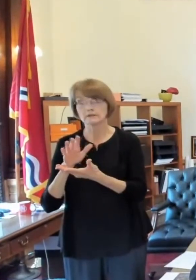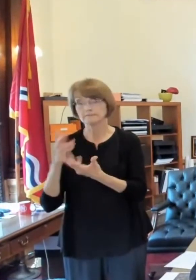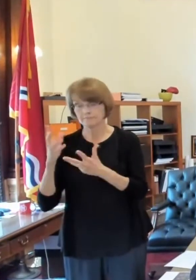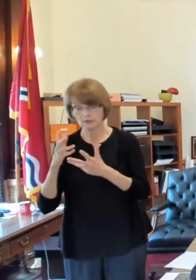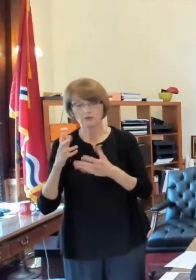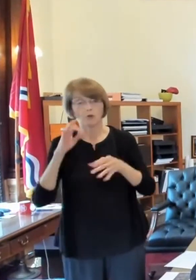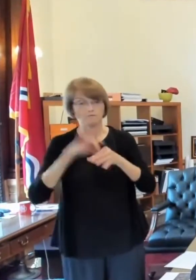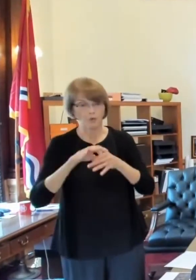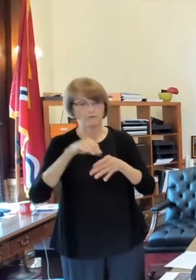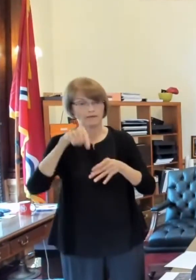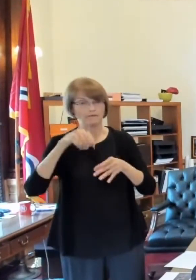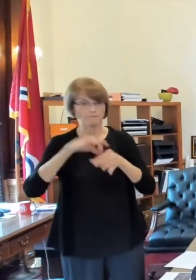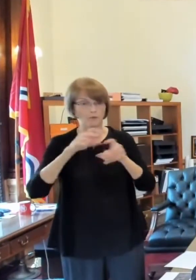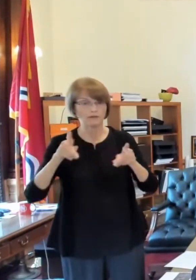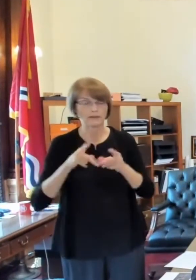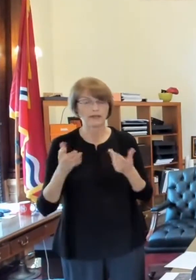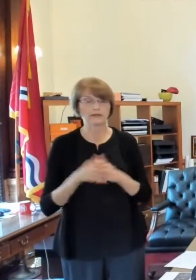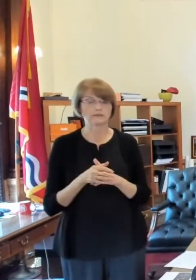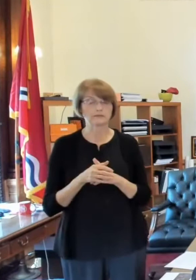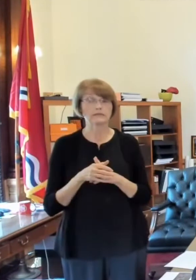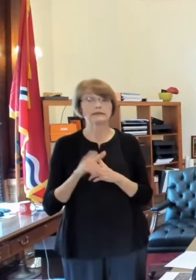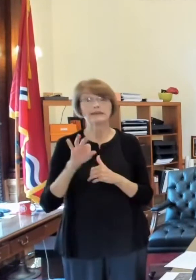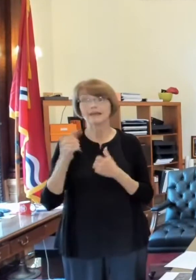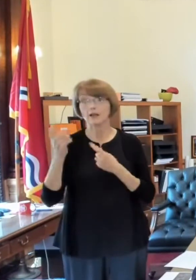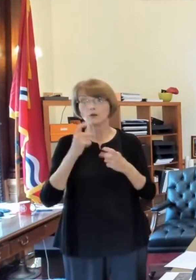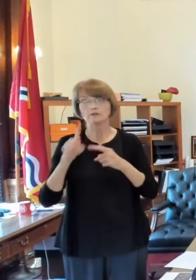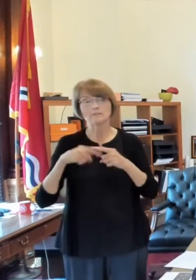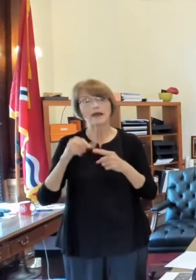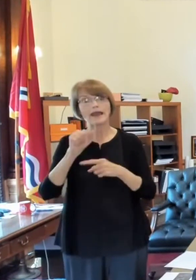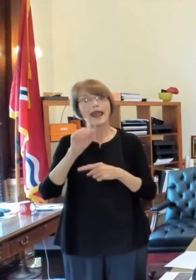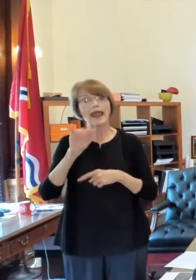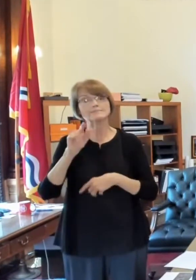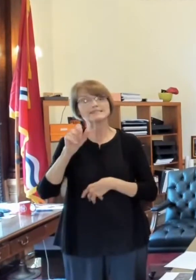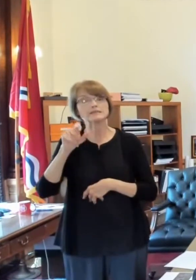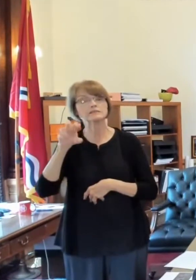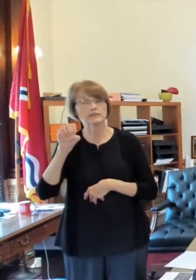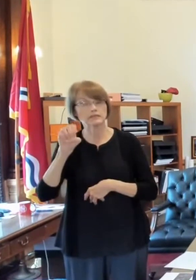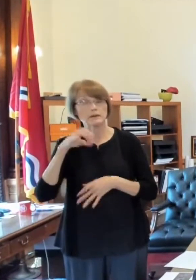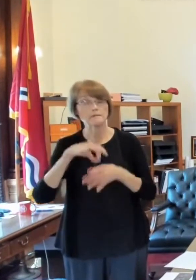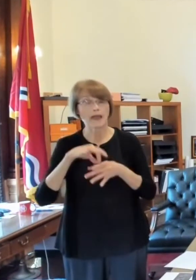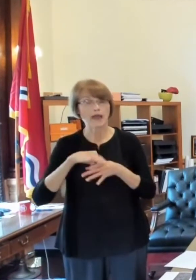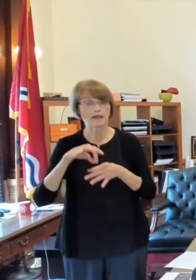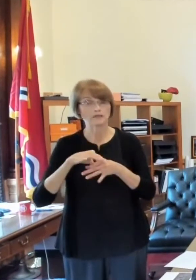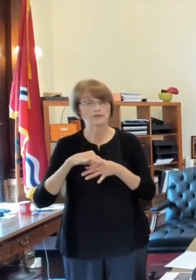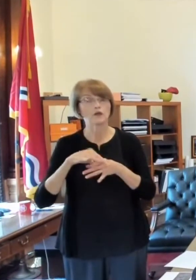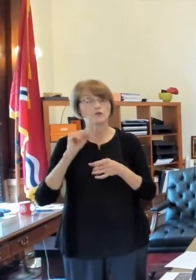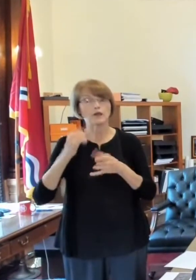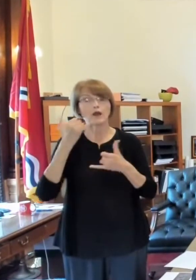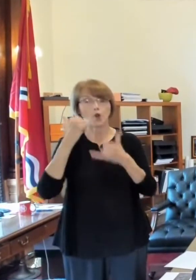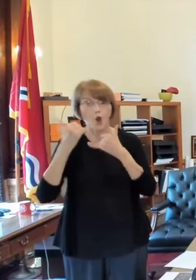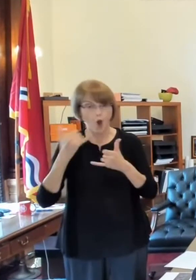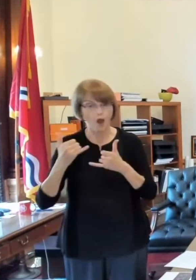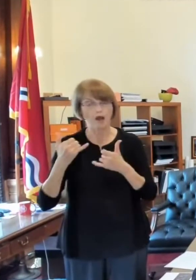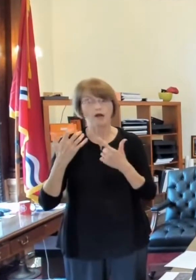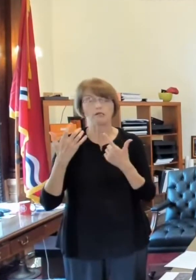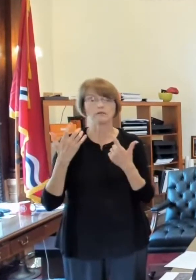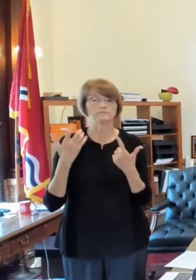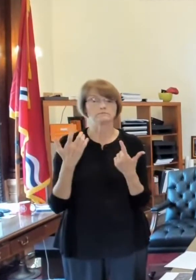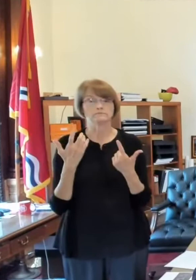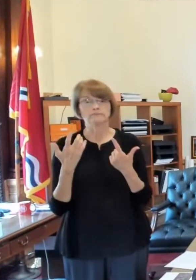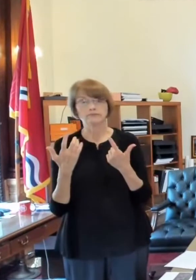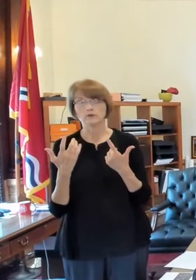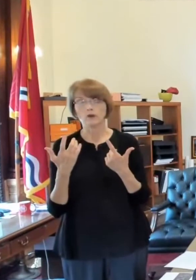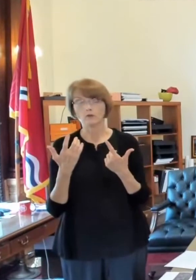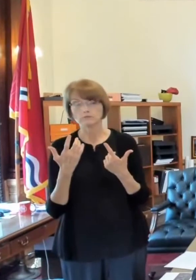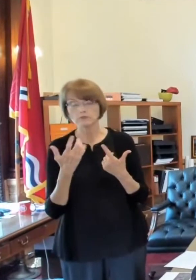or mail-in ballot, we are open till 5 again today. You can call, all that mail is tracked. We can see whether or not we've received the ballot